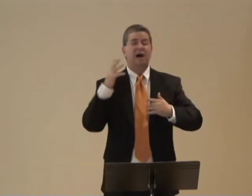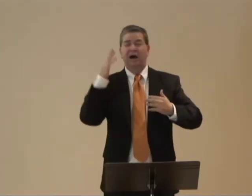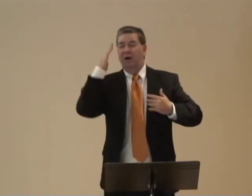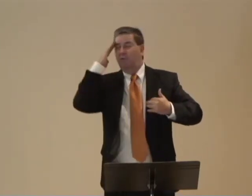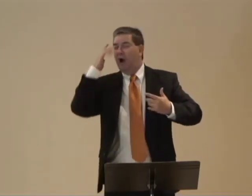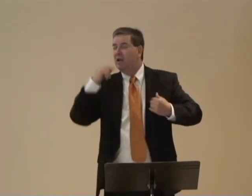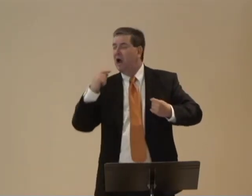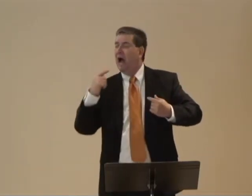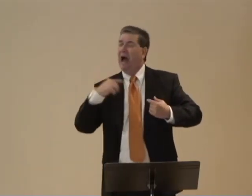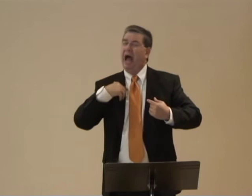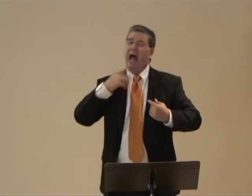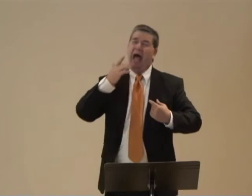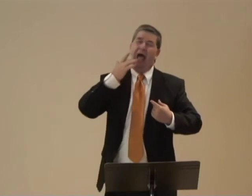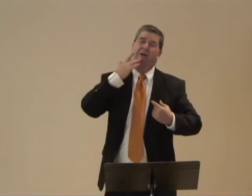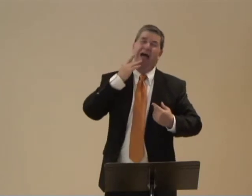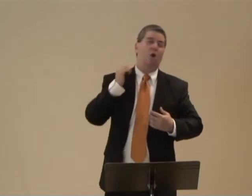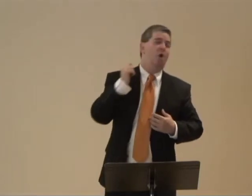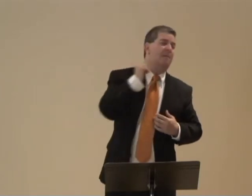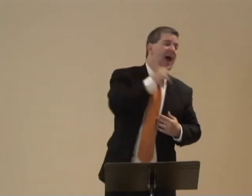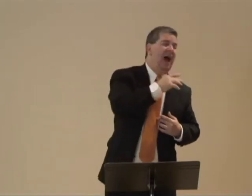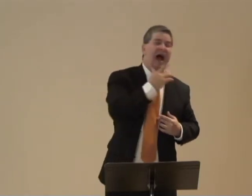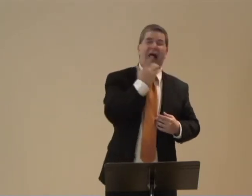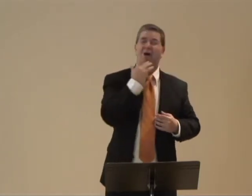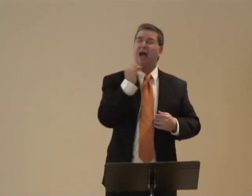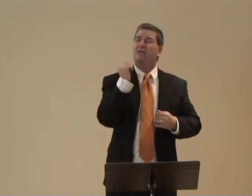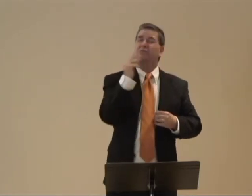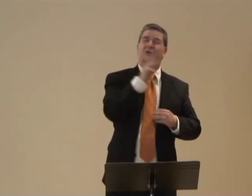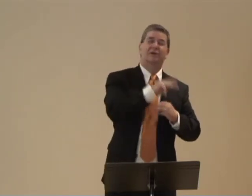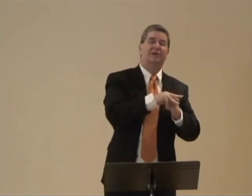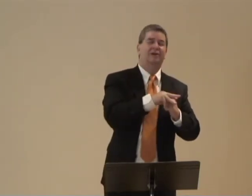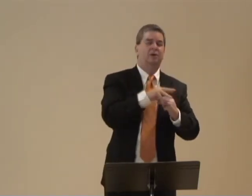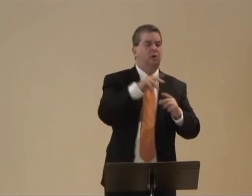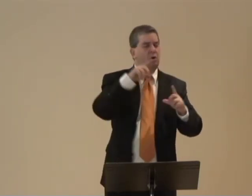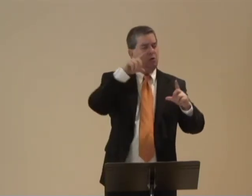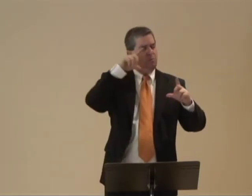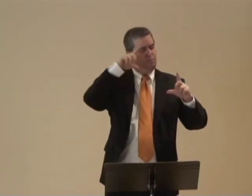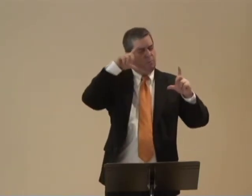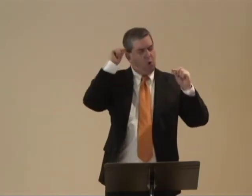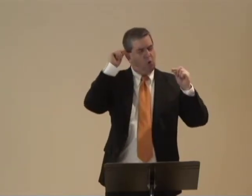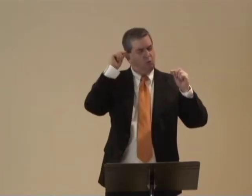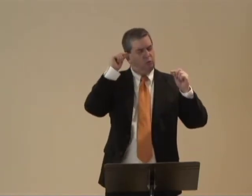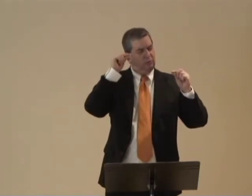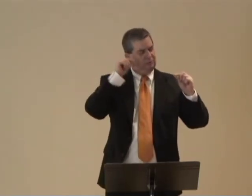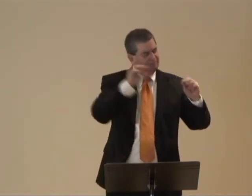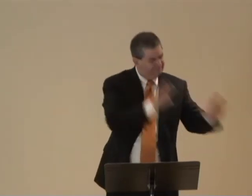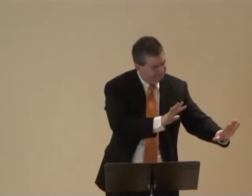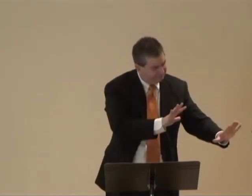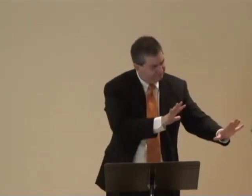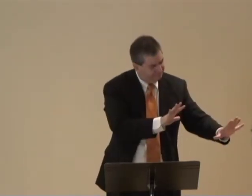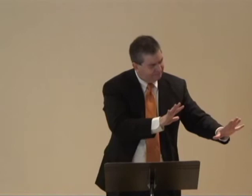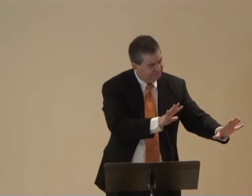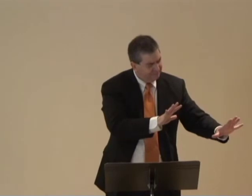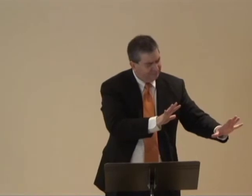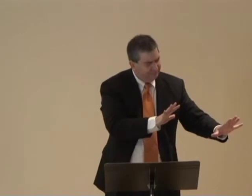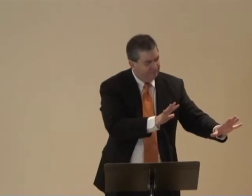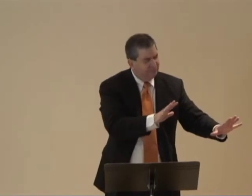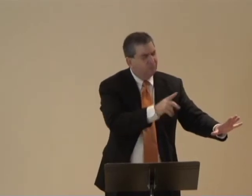When the people enter into worries, concerns, and doubt, and want to turn back, Moses calmed